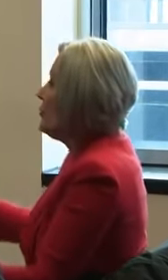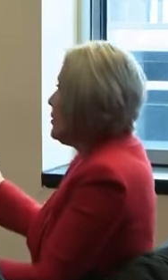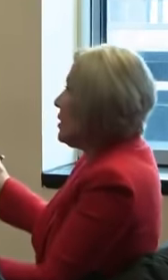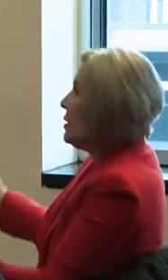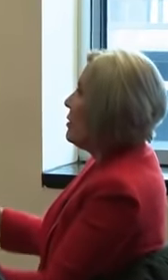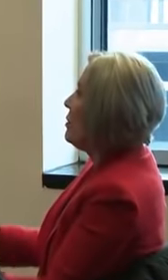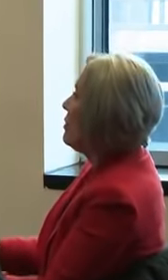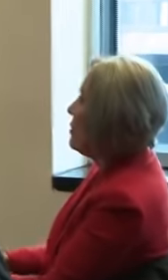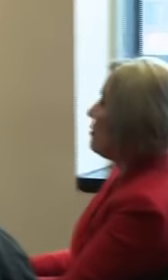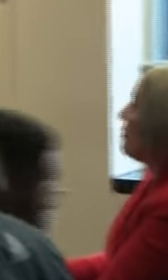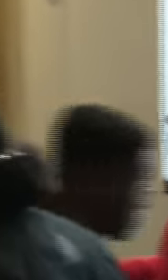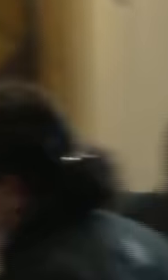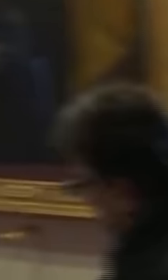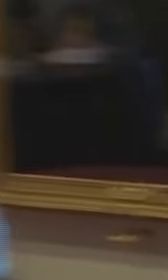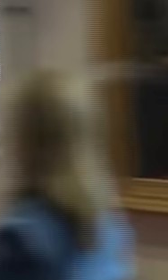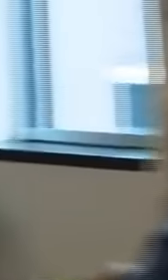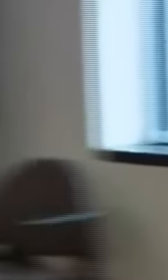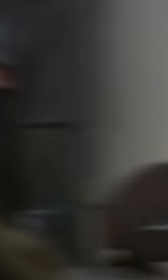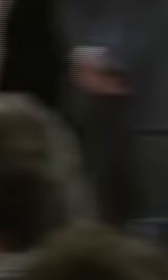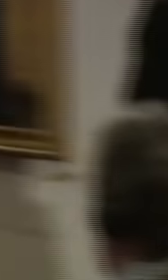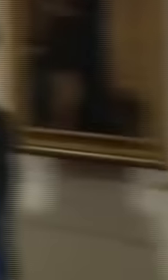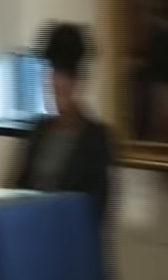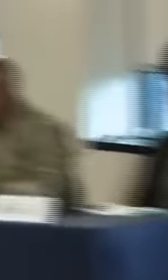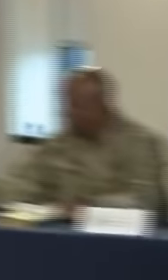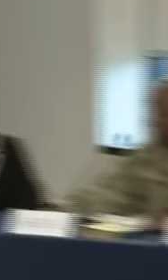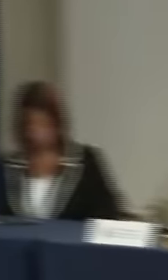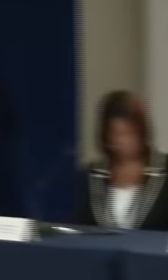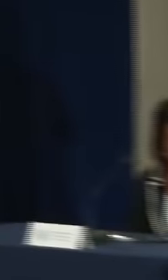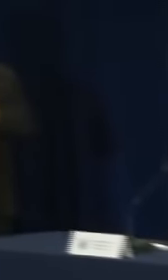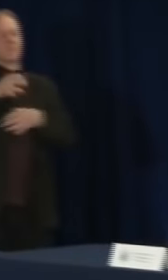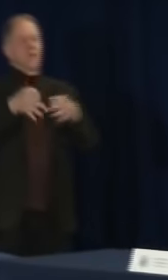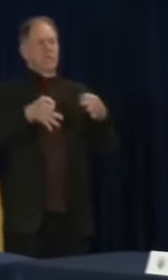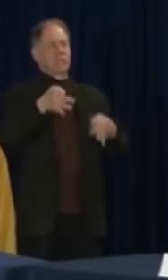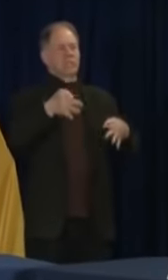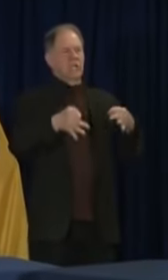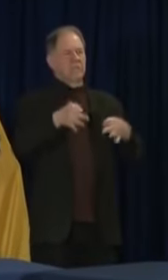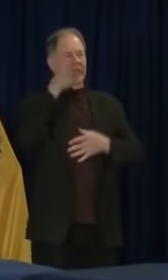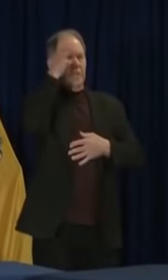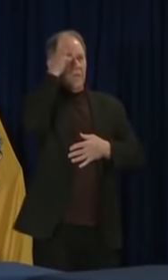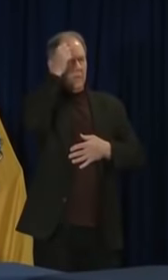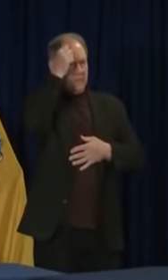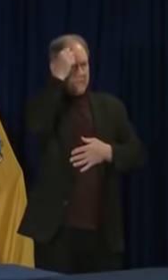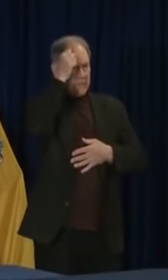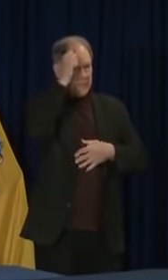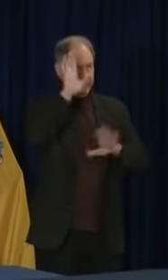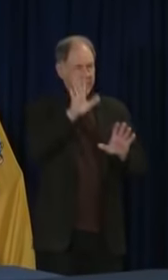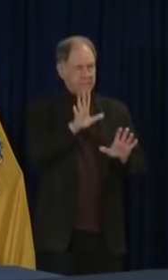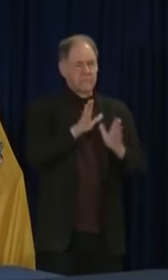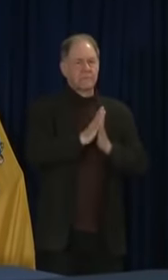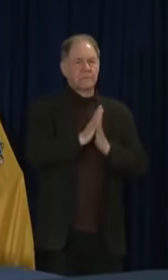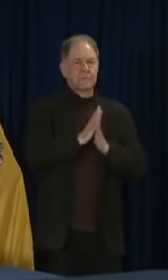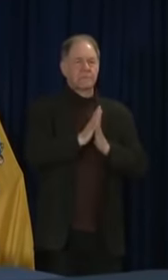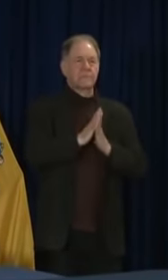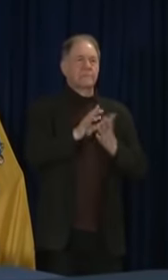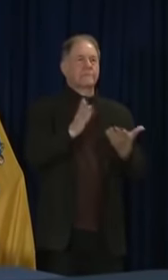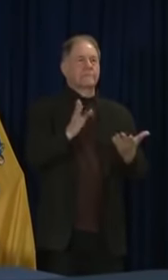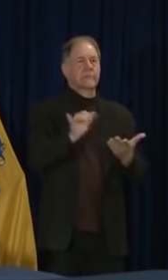road? I think you gotta use your judgment and your common sense. So, at one